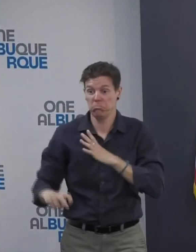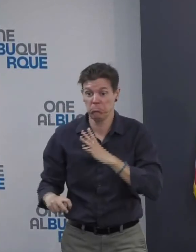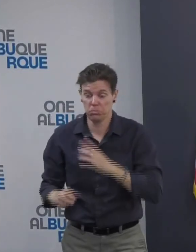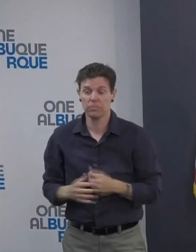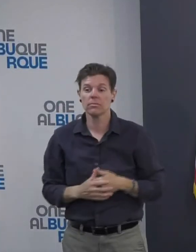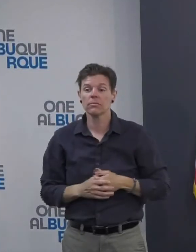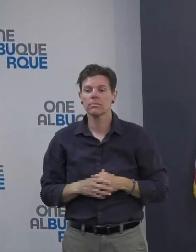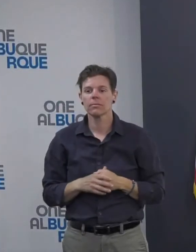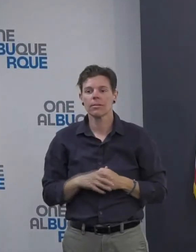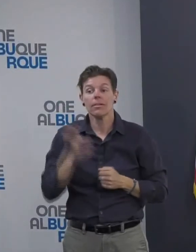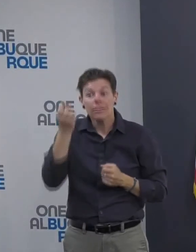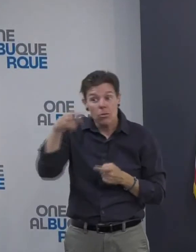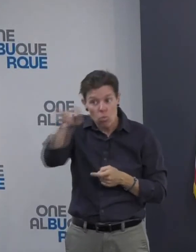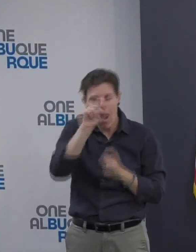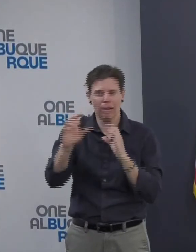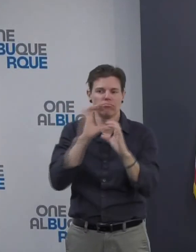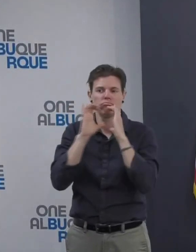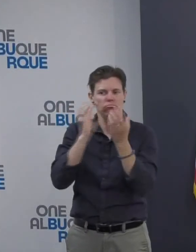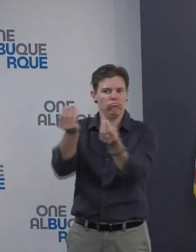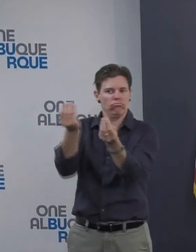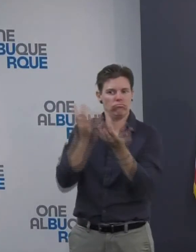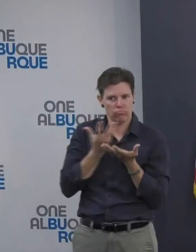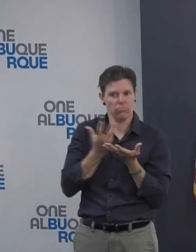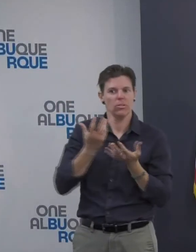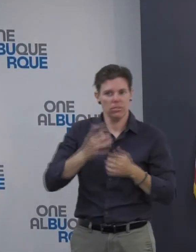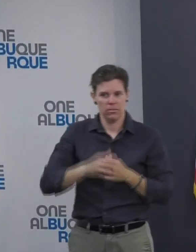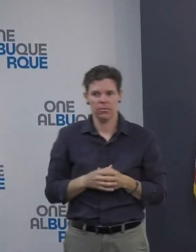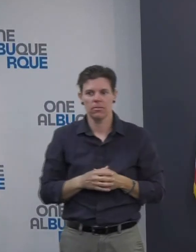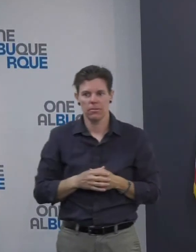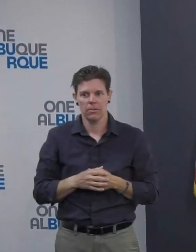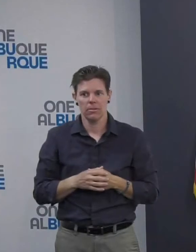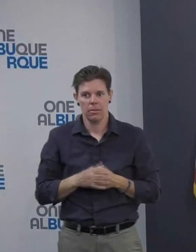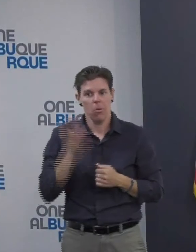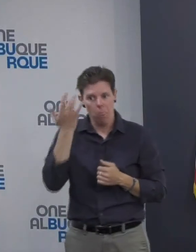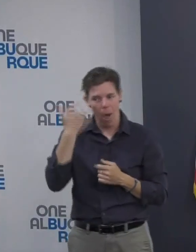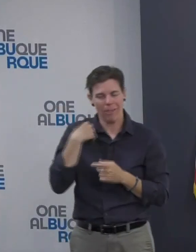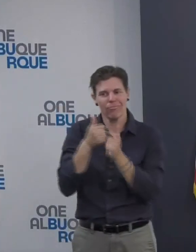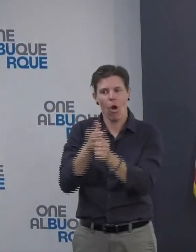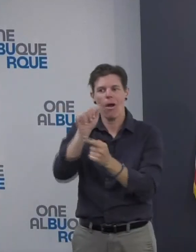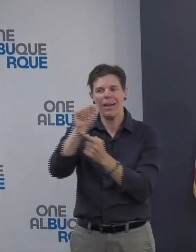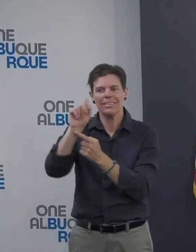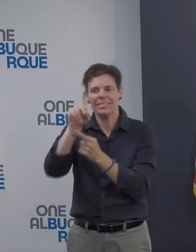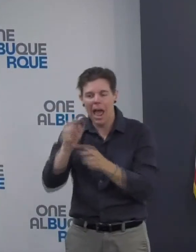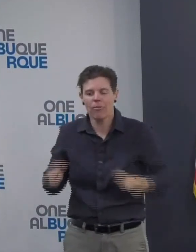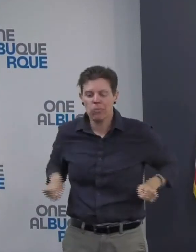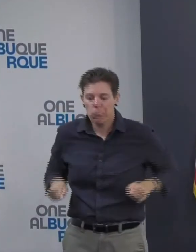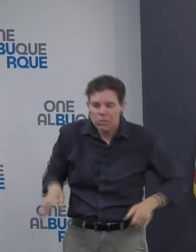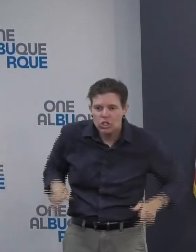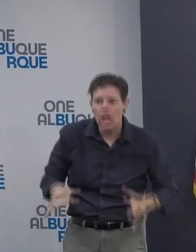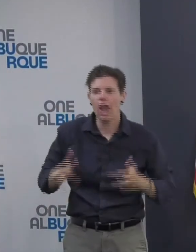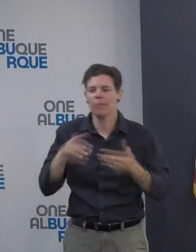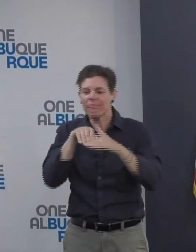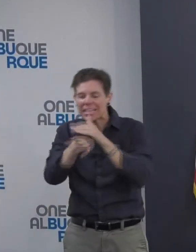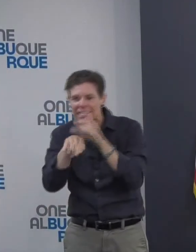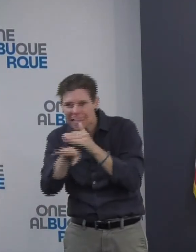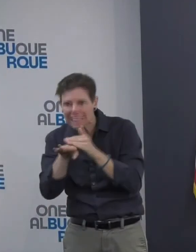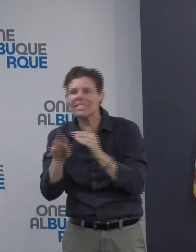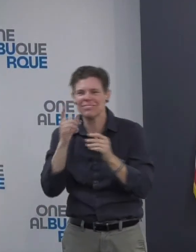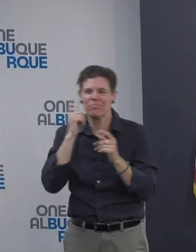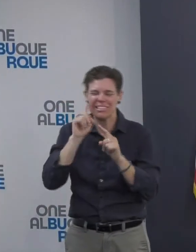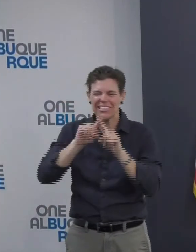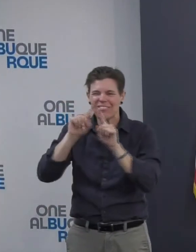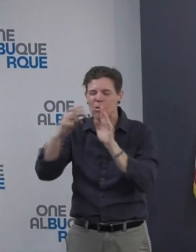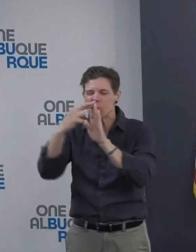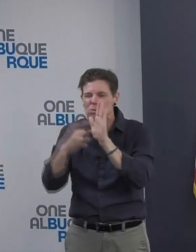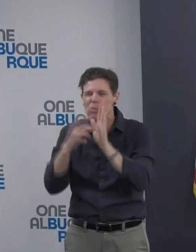ADA compliance is there, and that there is safety with respect to ongoing traffic. So we will work with restaurants on how to do